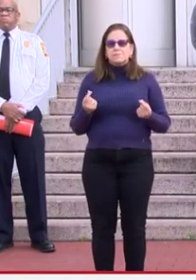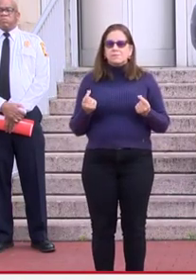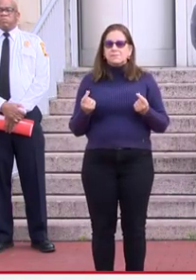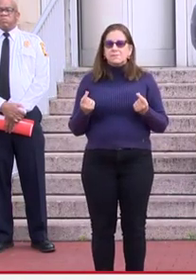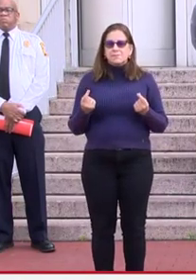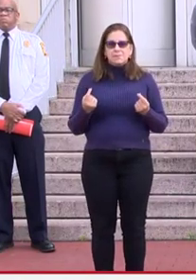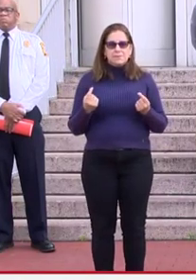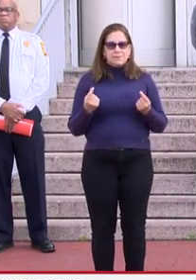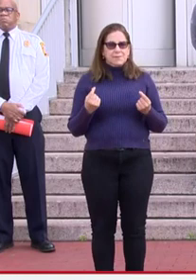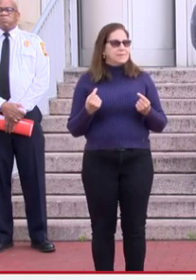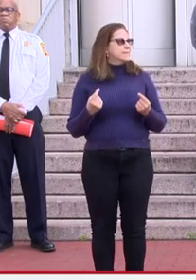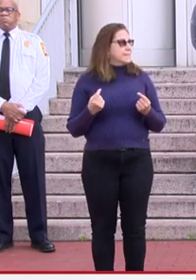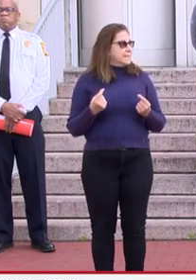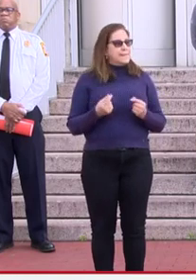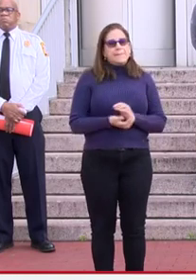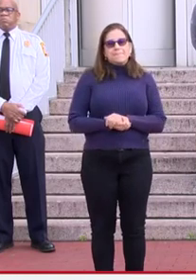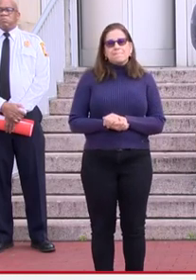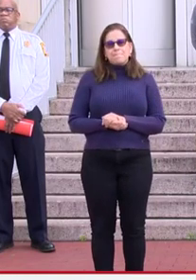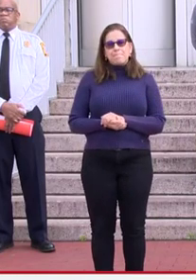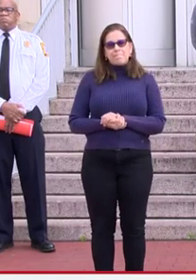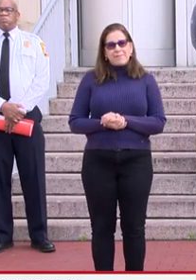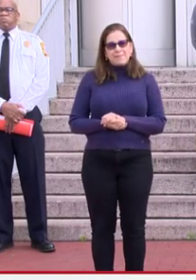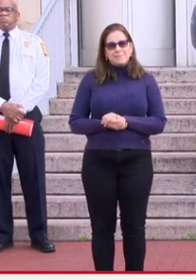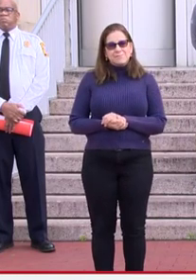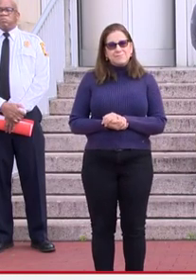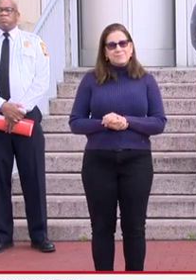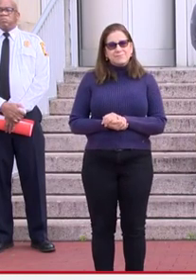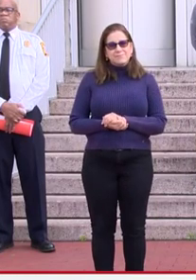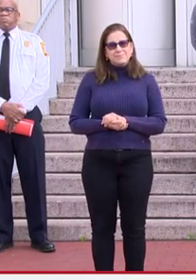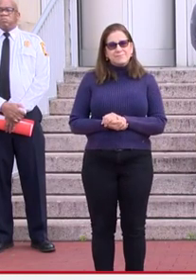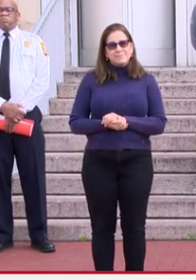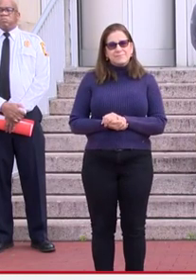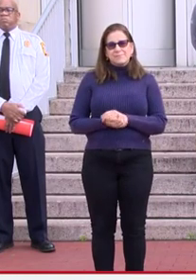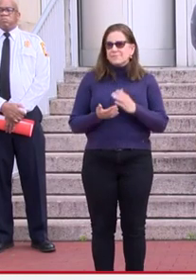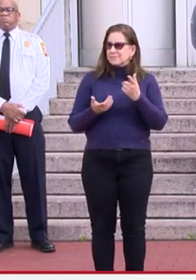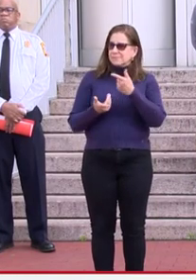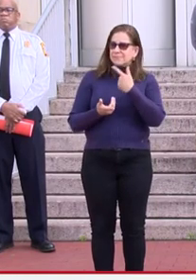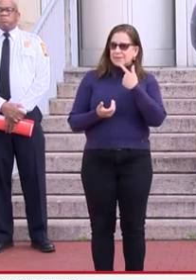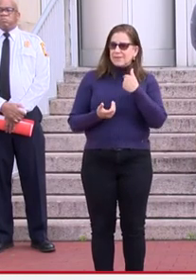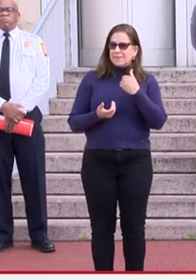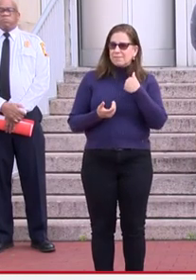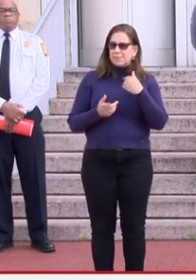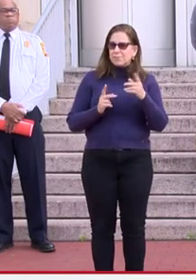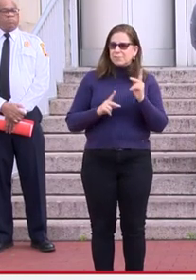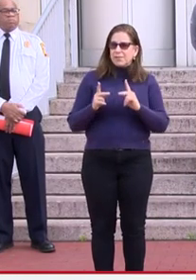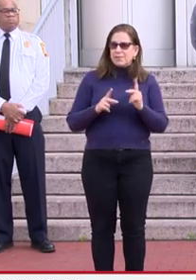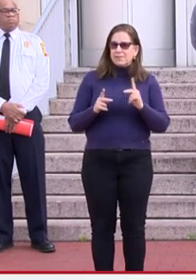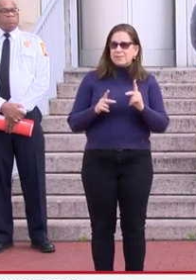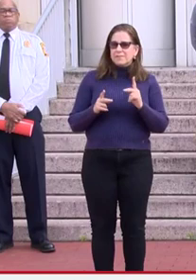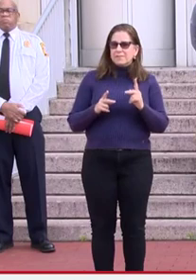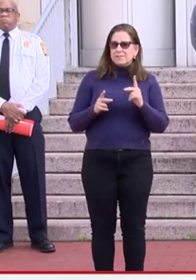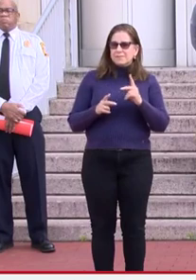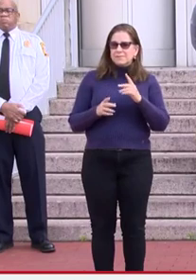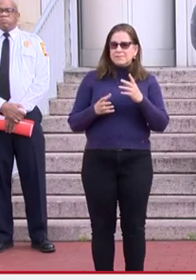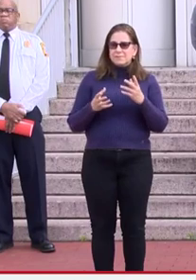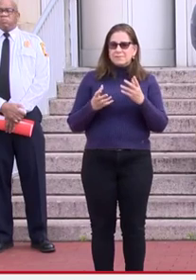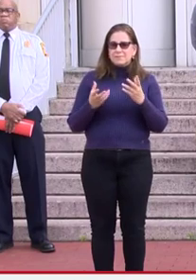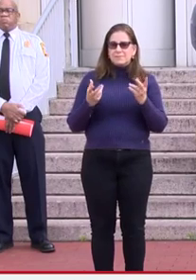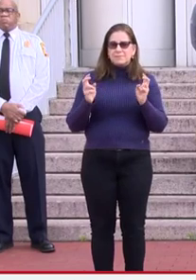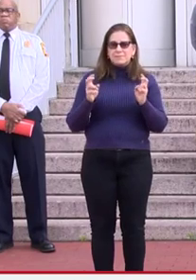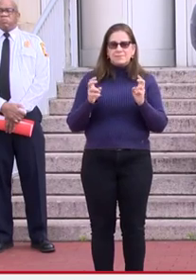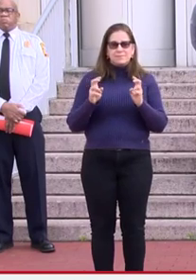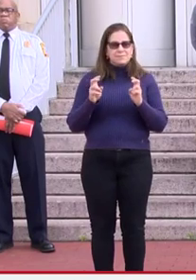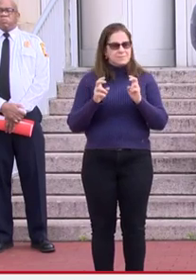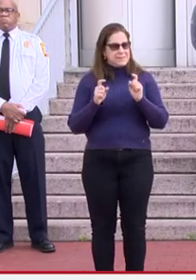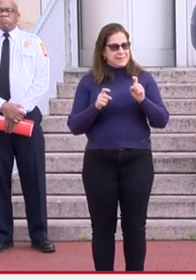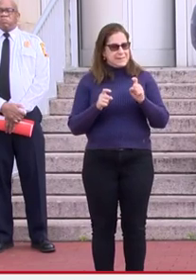the program that I think you announced the other day about grants for some emergency financial support hasn't actually